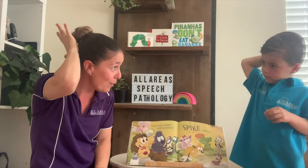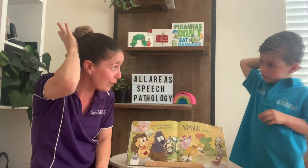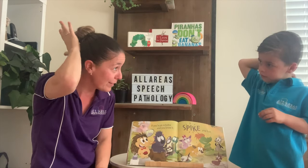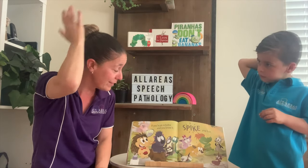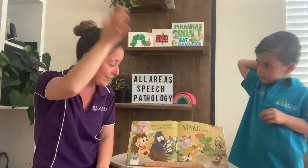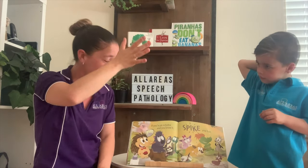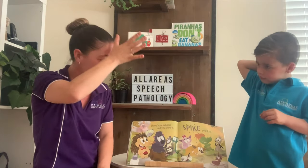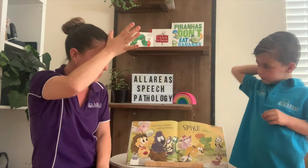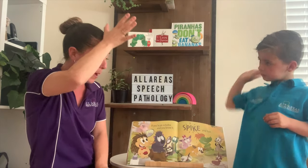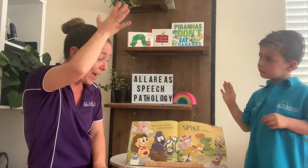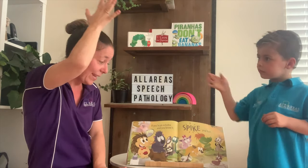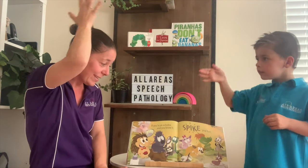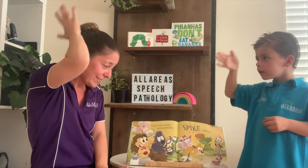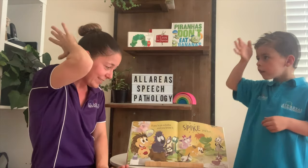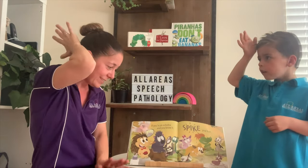mohawk. Spike.